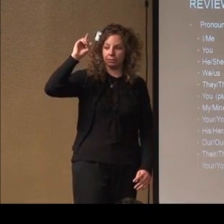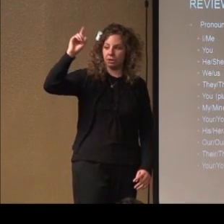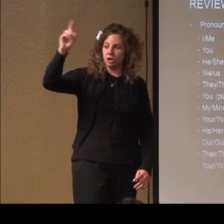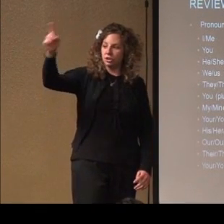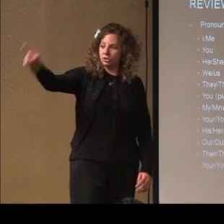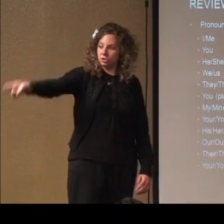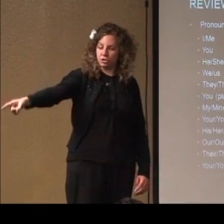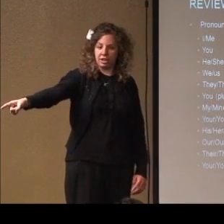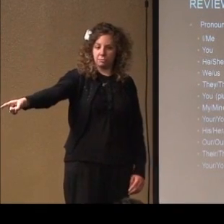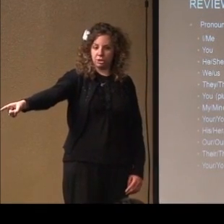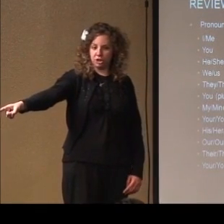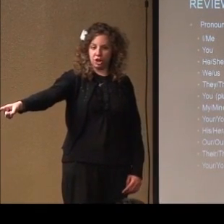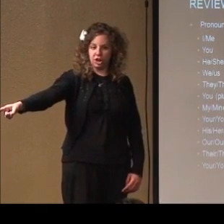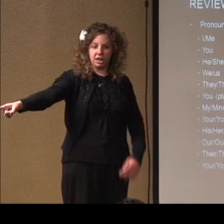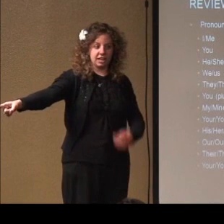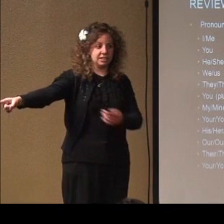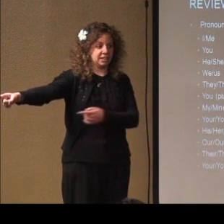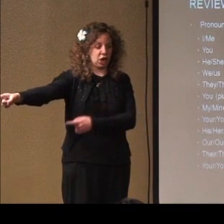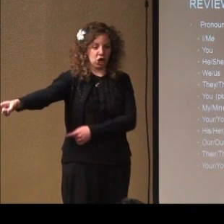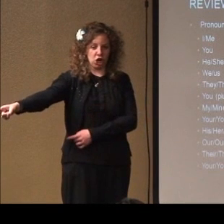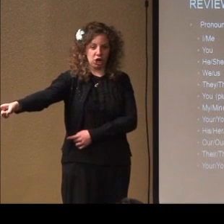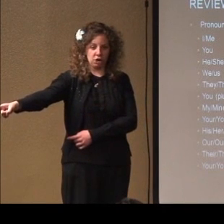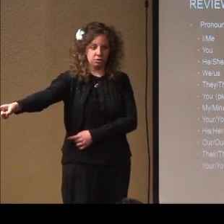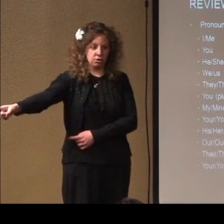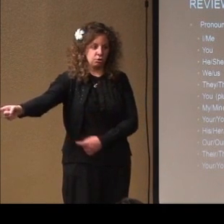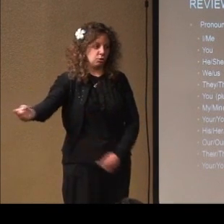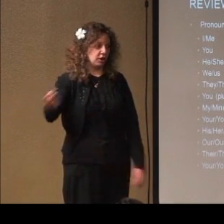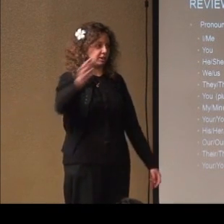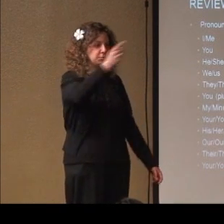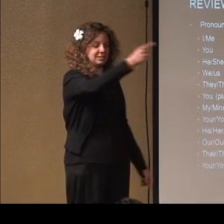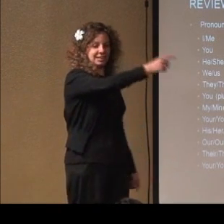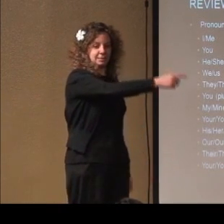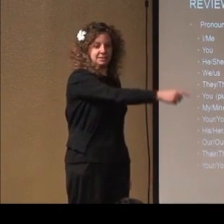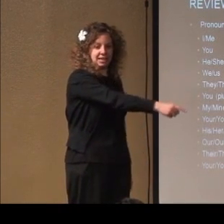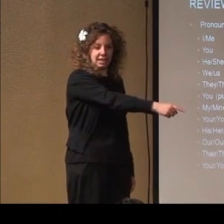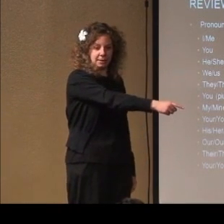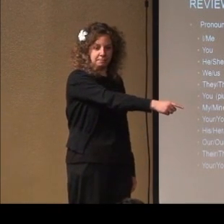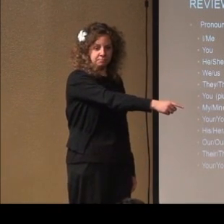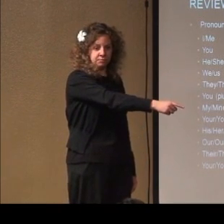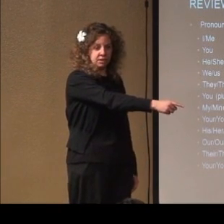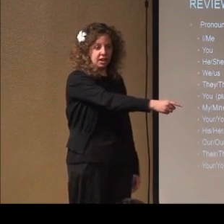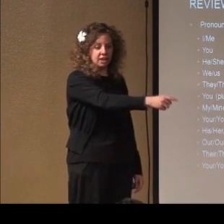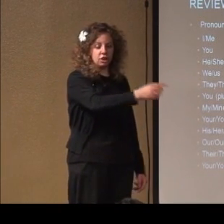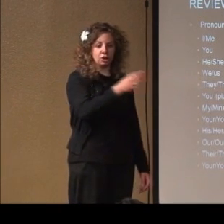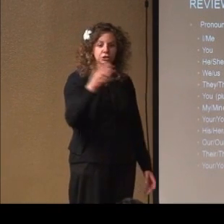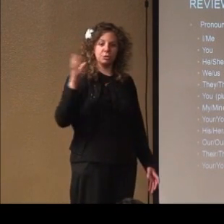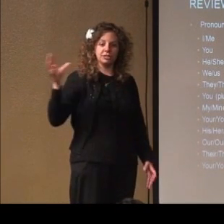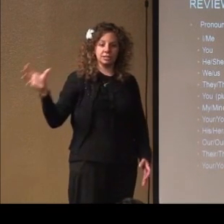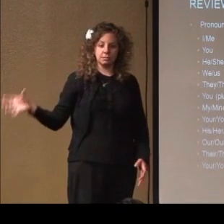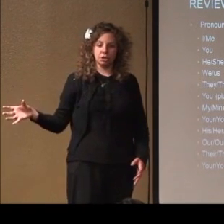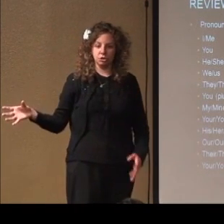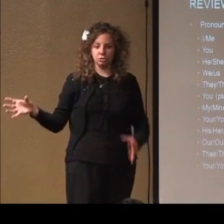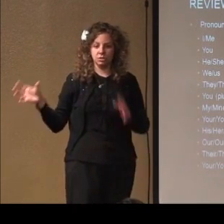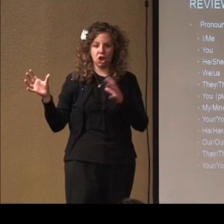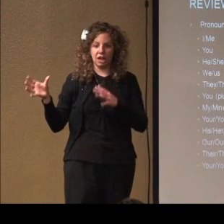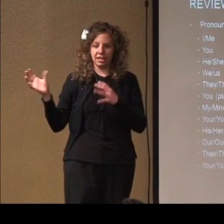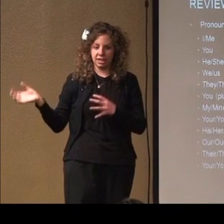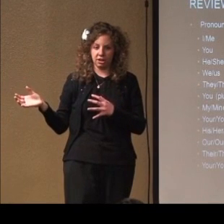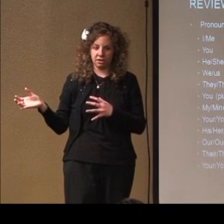someone. So I can point to her, and I can say her, or I can point to him and say him. I can also point to someone who's not here.